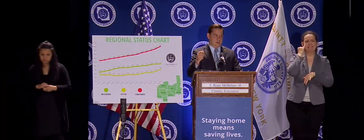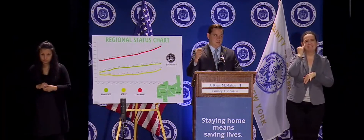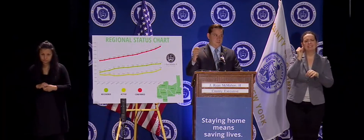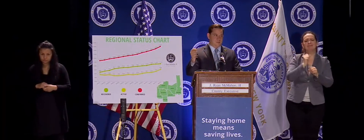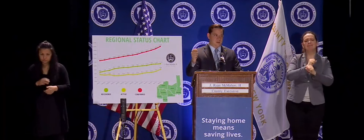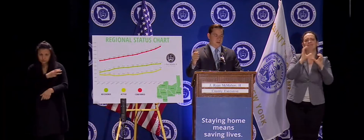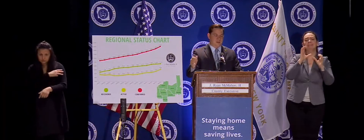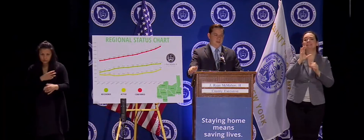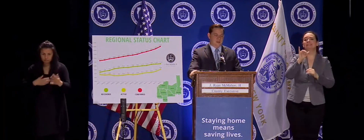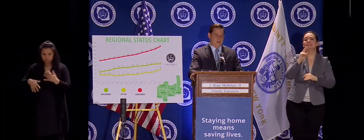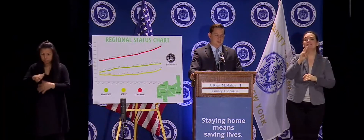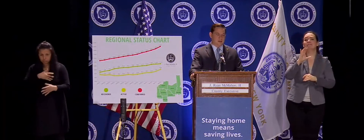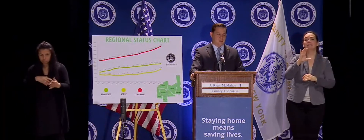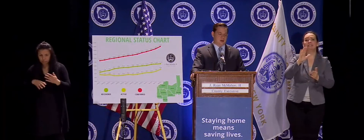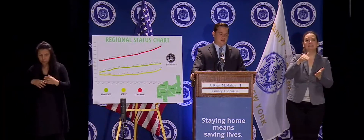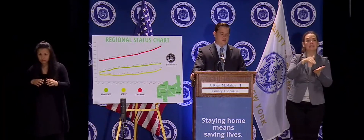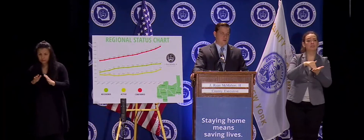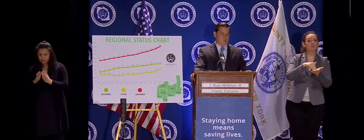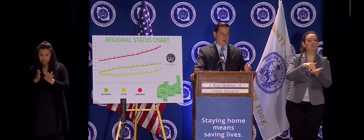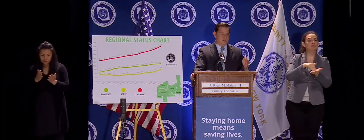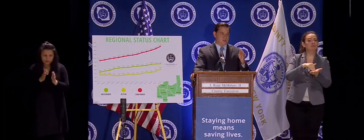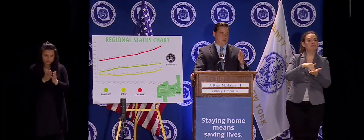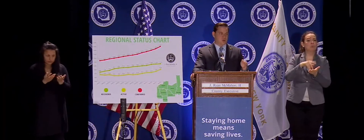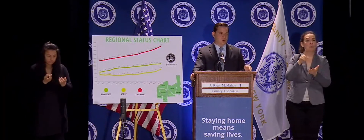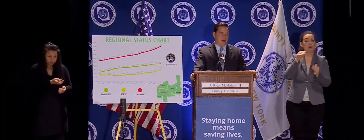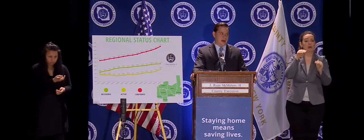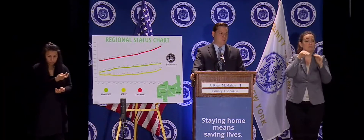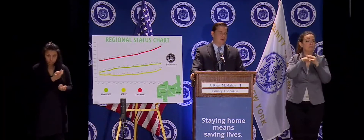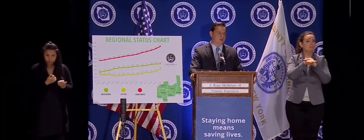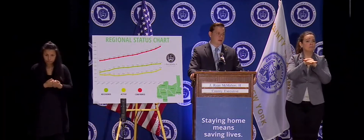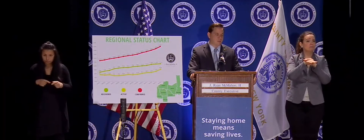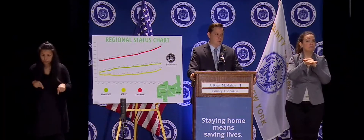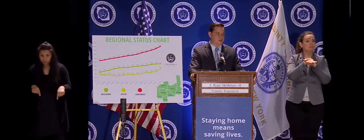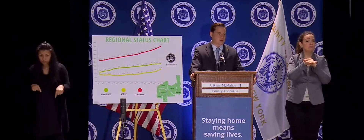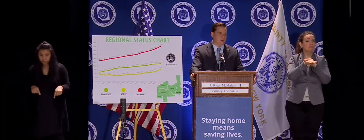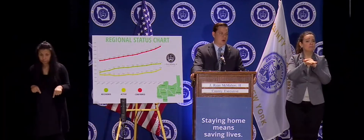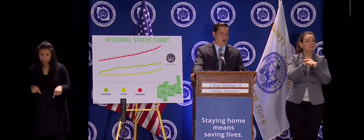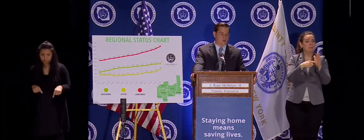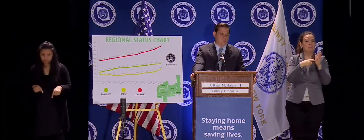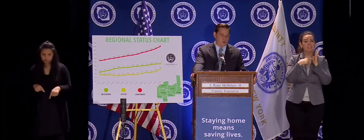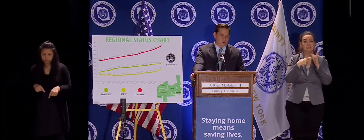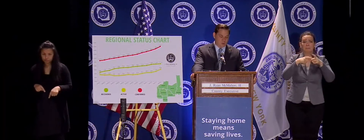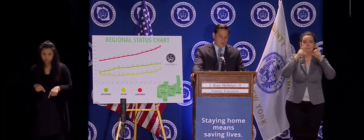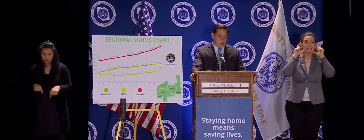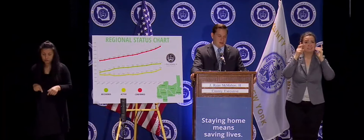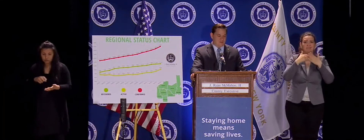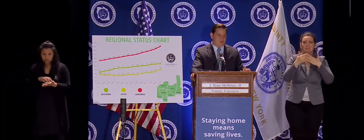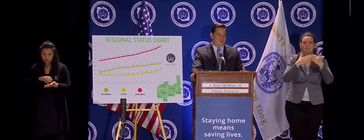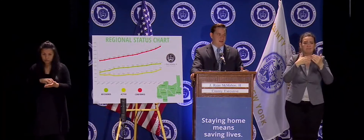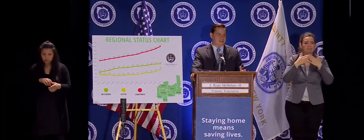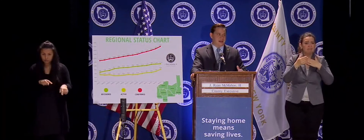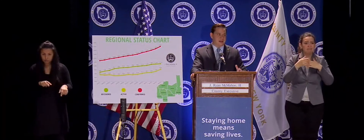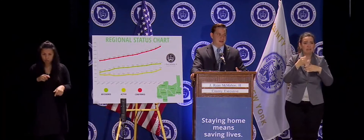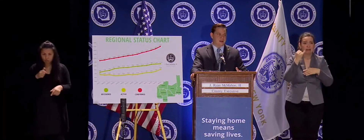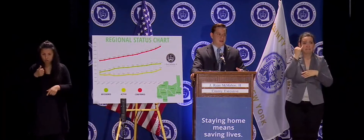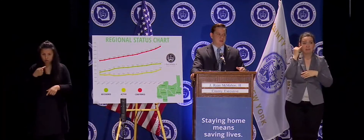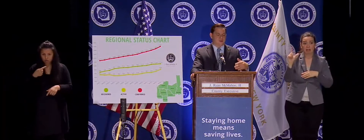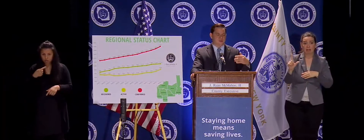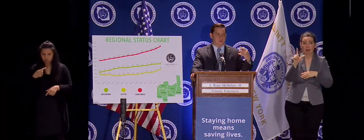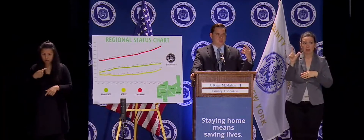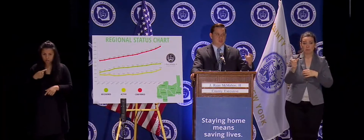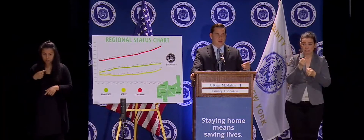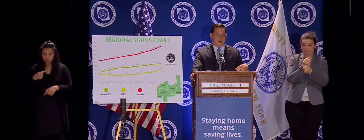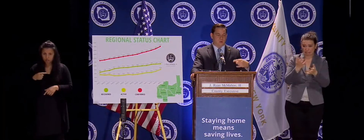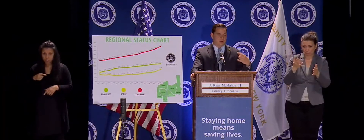you need them to get in. So there's ways to control that, but libraries a little bit harder. So we're going to have to phase that in.